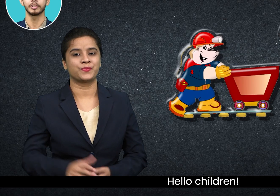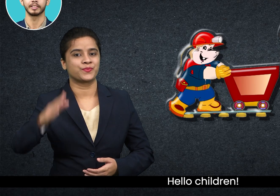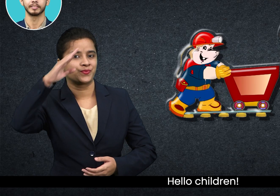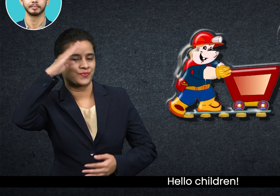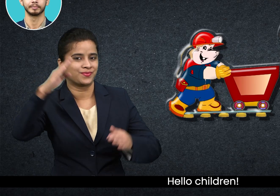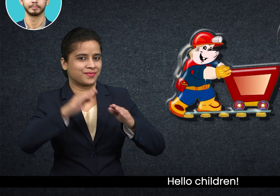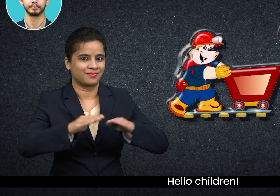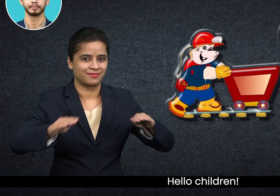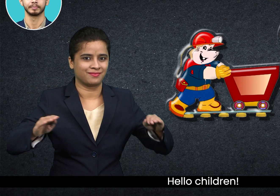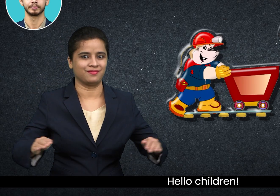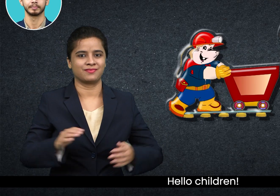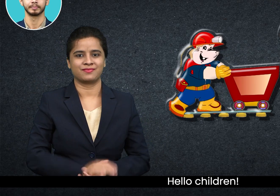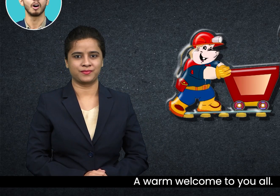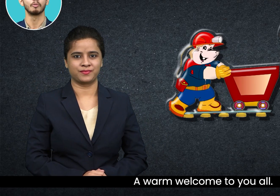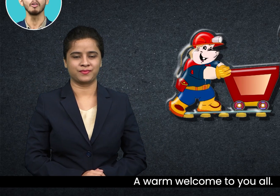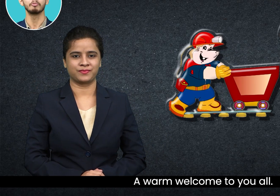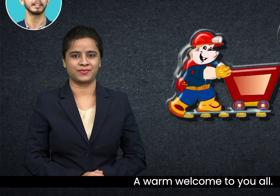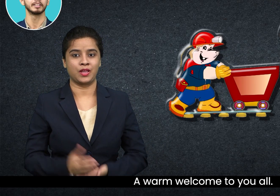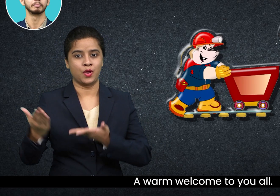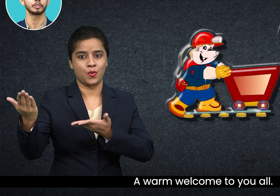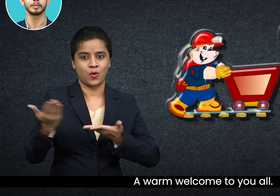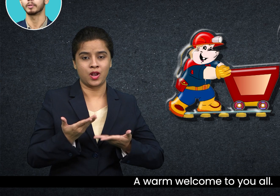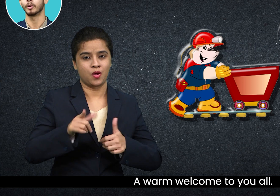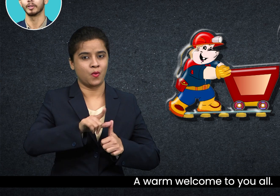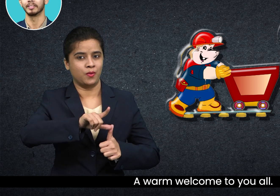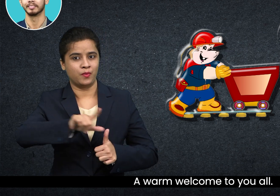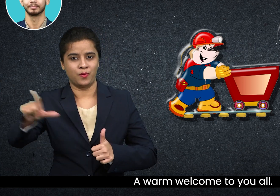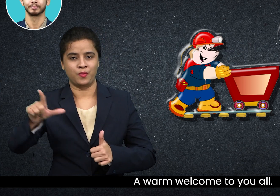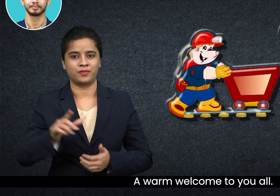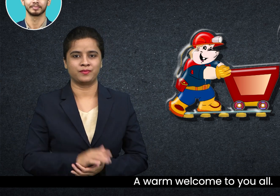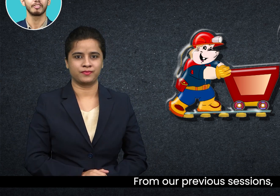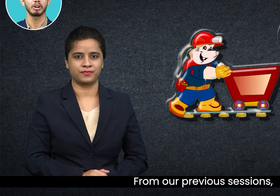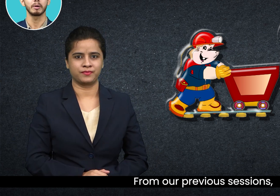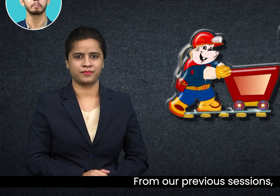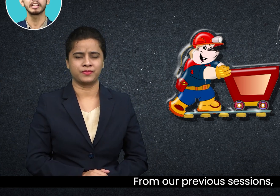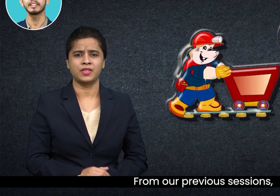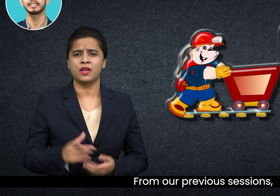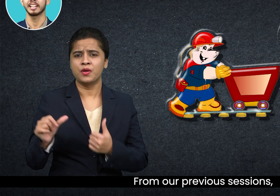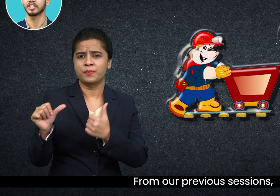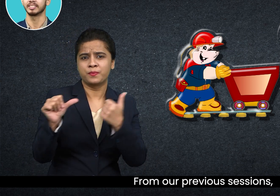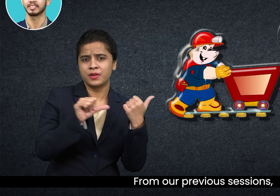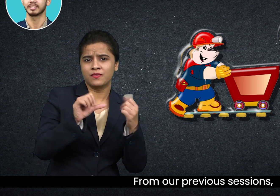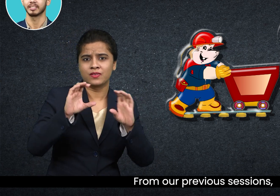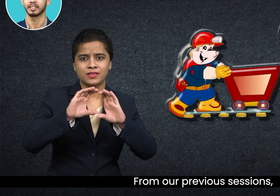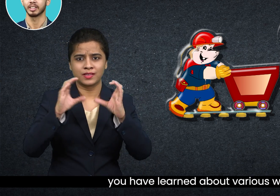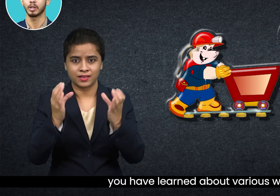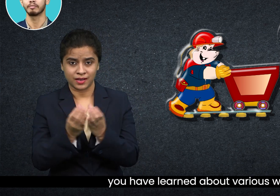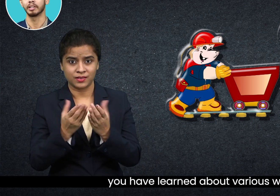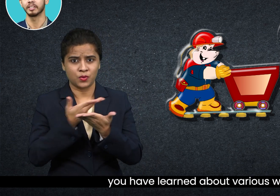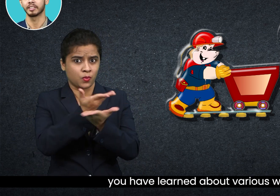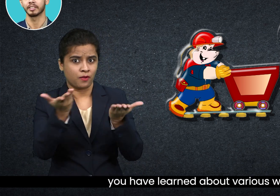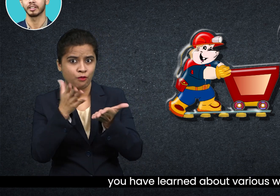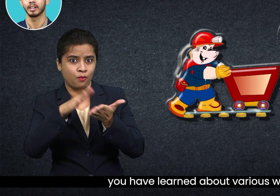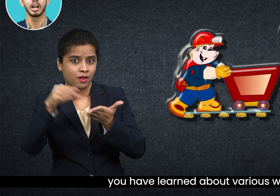Hello children, a warm welcome to you all. From our previous sessions, you